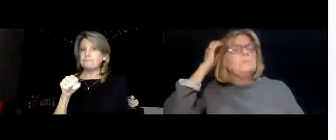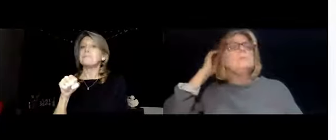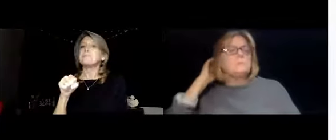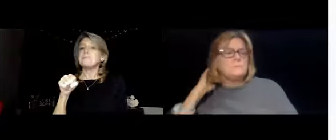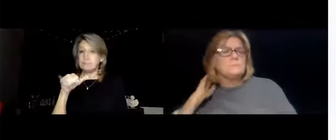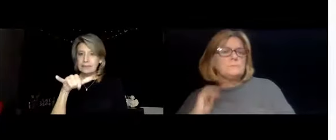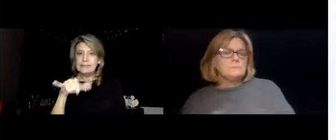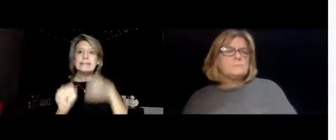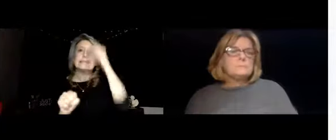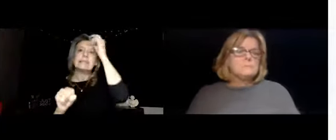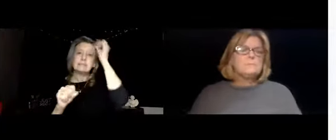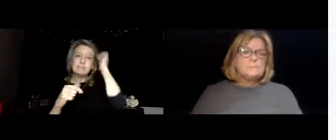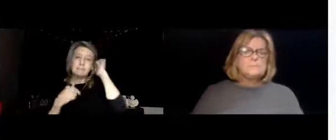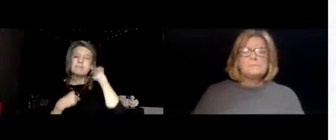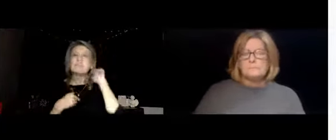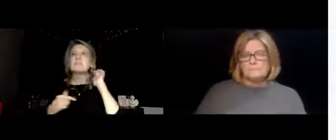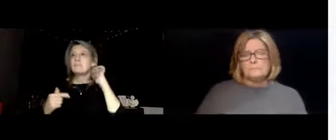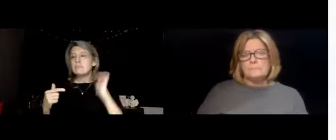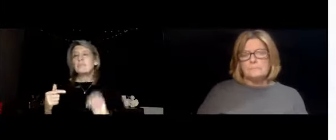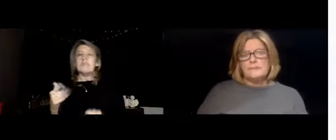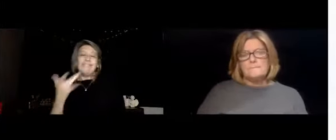be able to do the voicing?